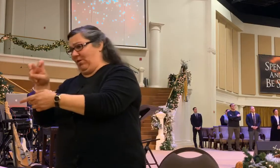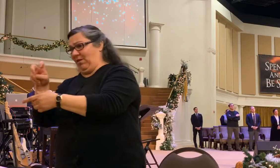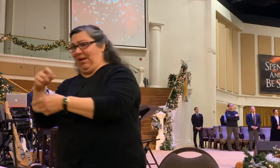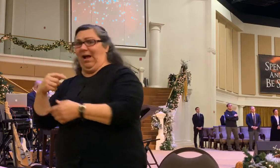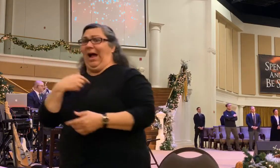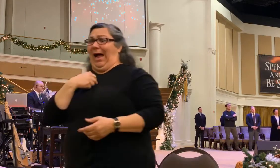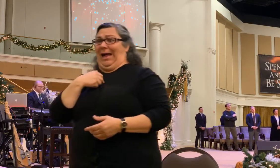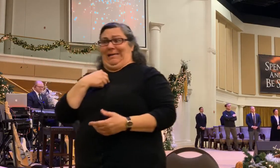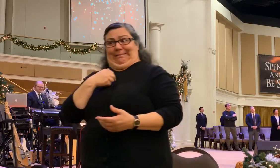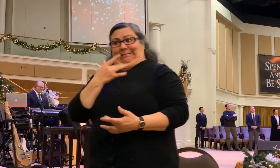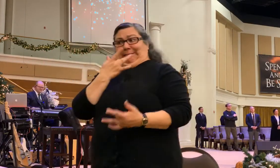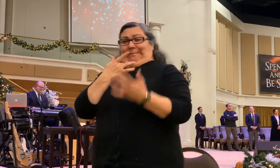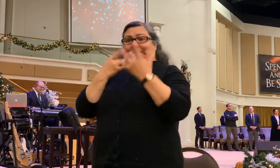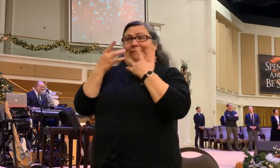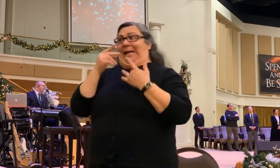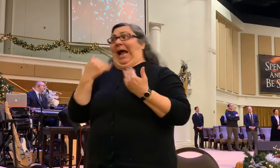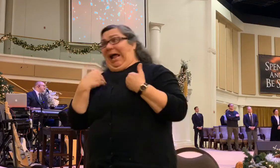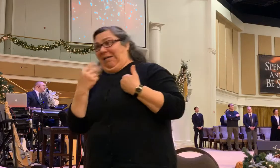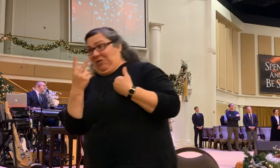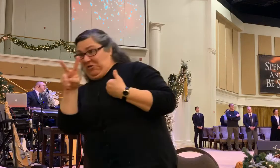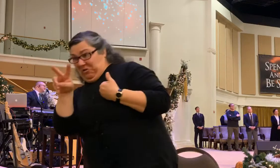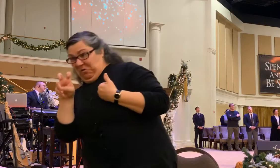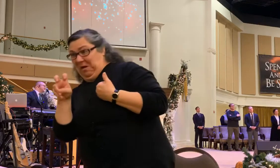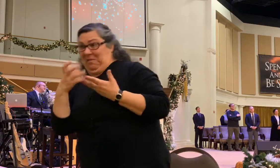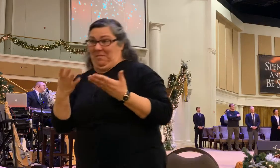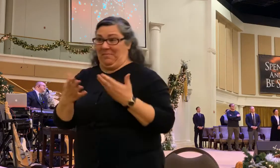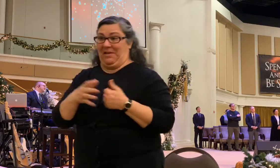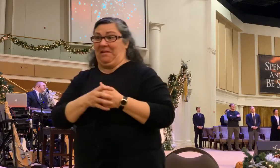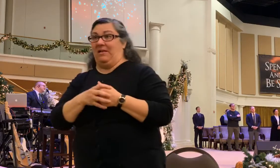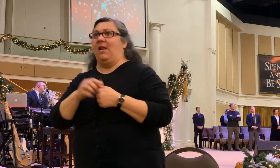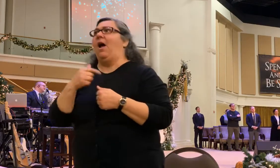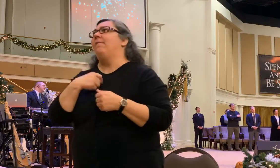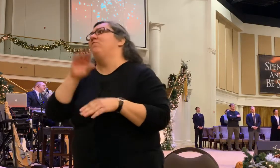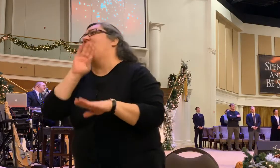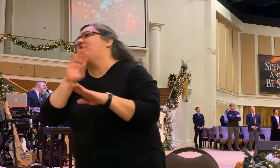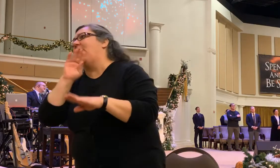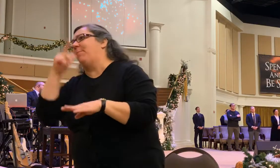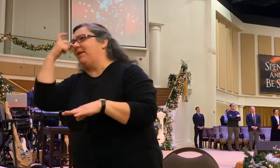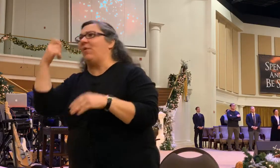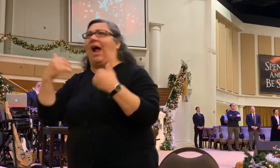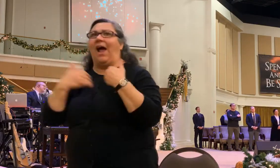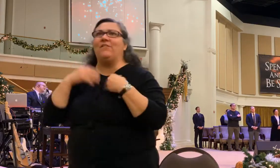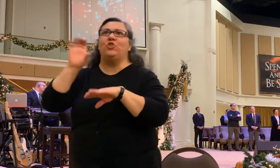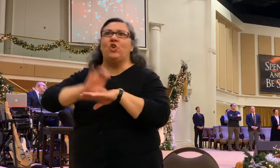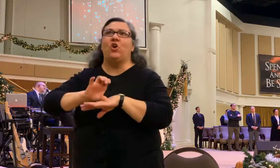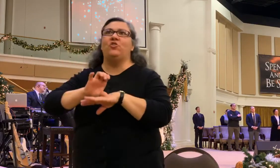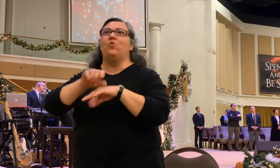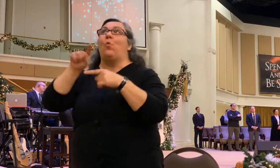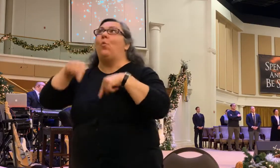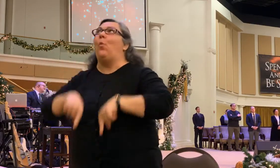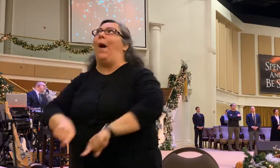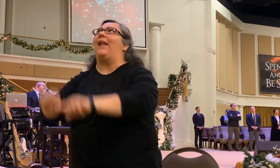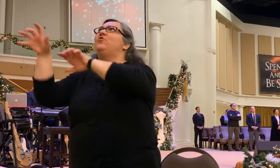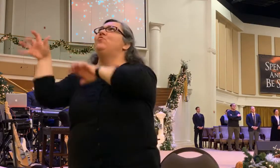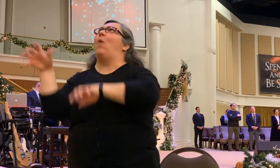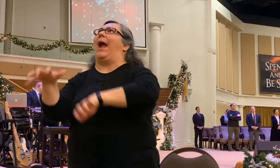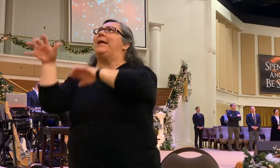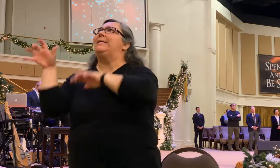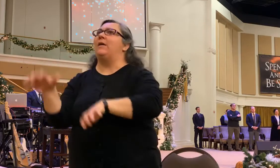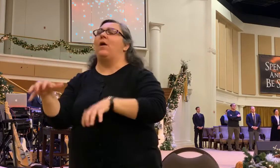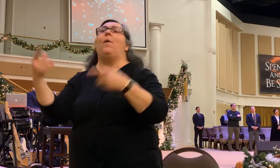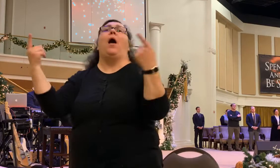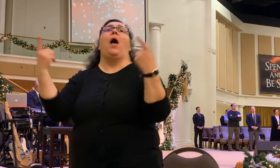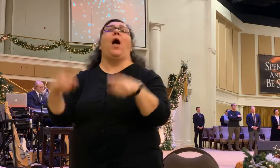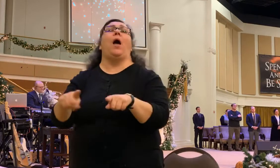got $200. And I'm sitting there frustrated because we're having service in the rain. And a